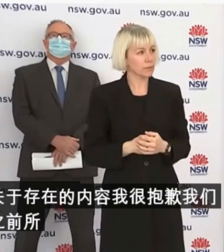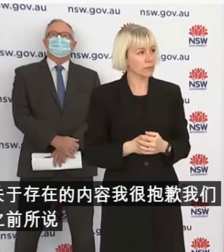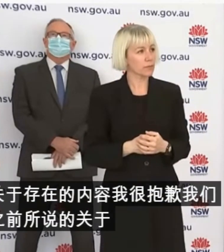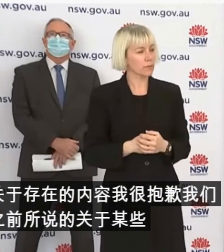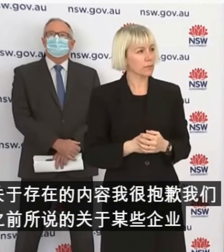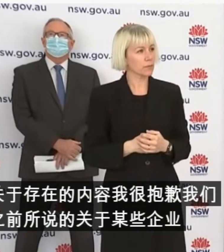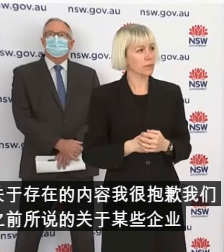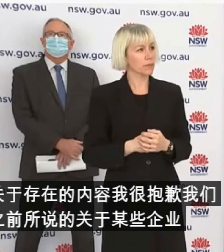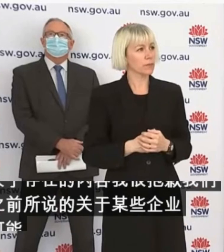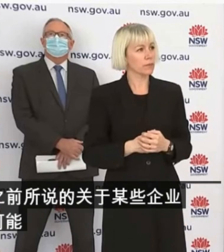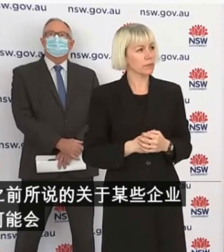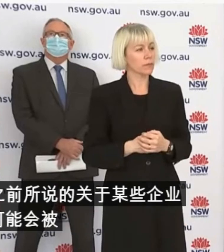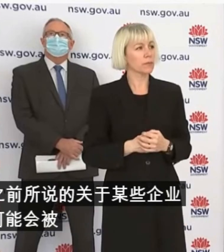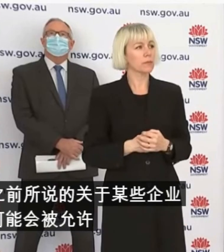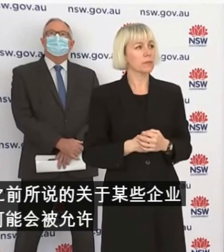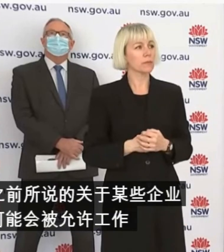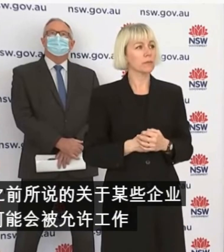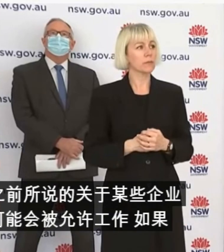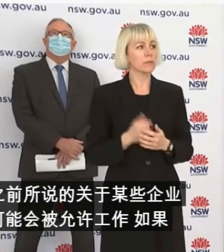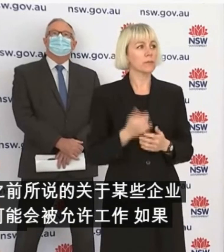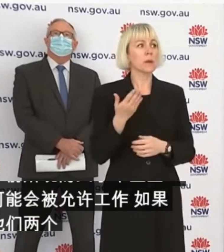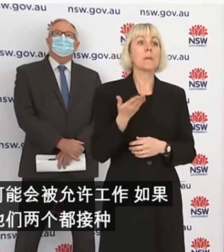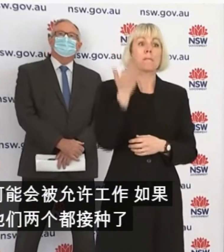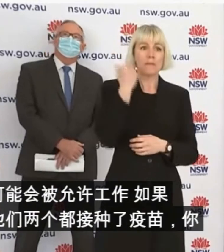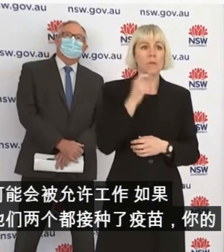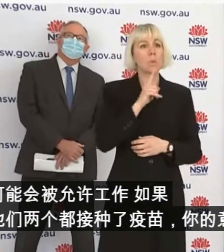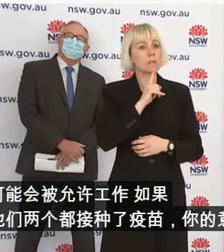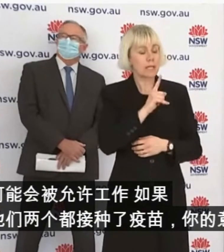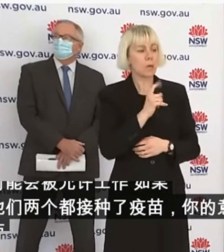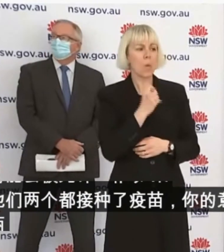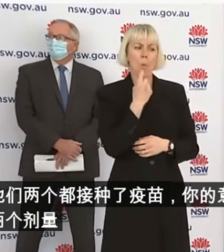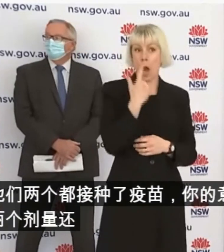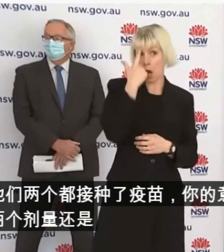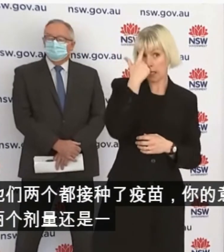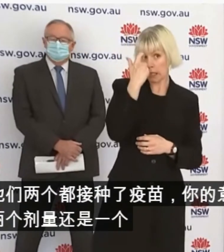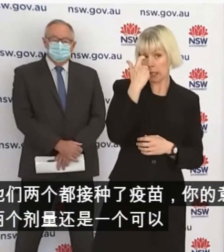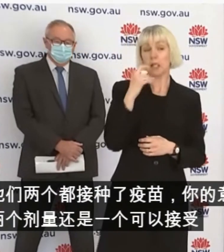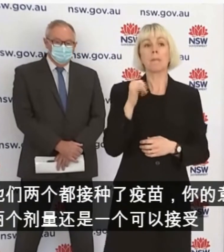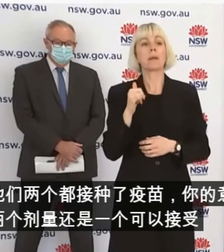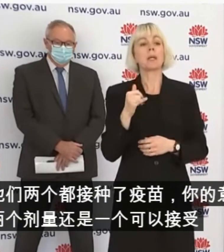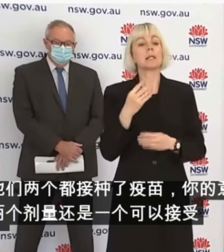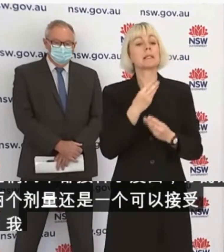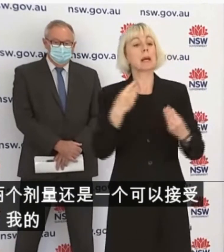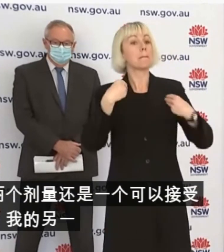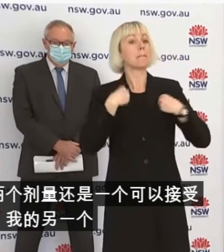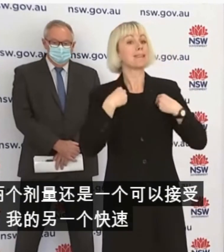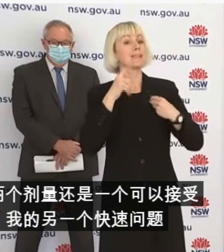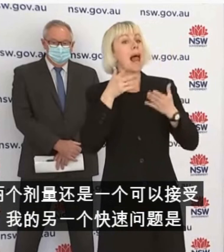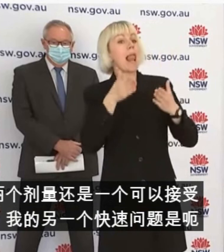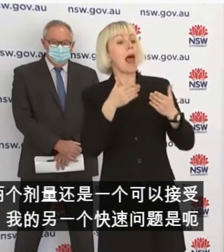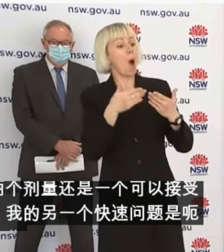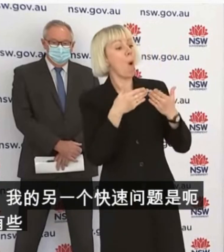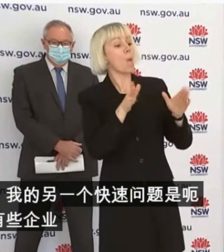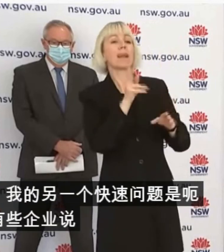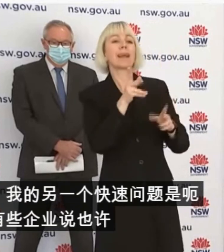were saying before about some businesses may be allowed to work if both of them are vaccinated, do you mean both doses, or would one be acceptable? And my other quick thing